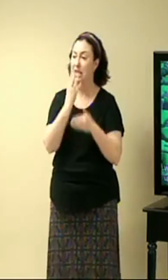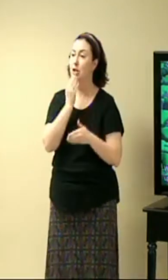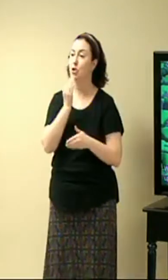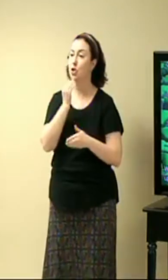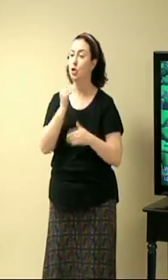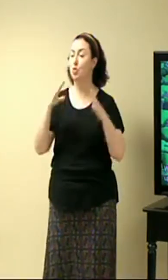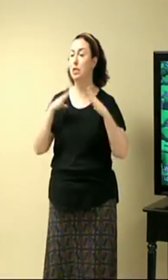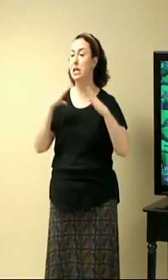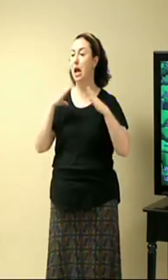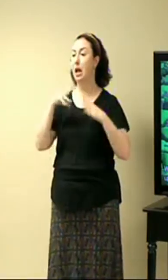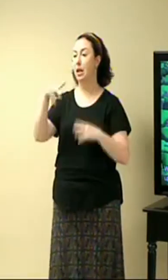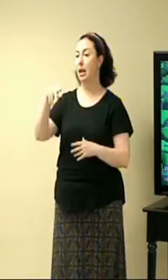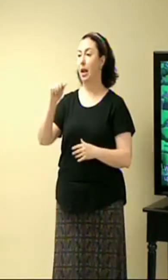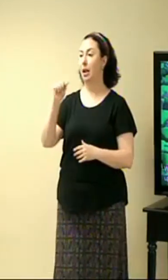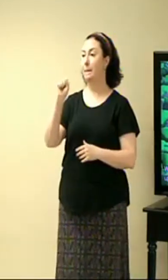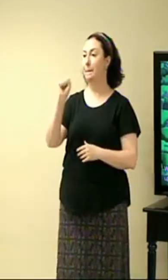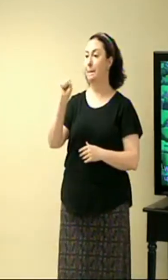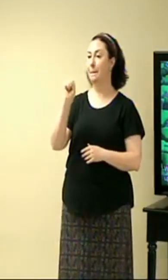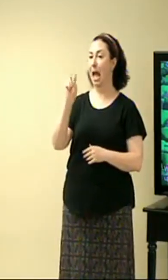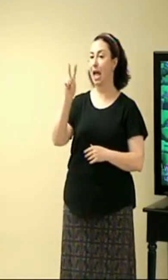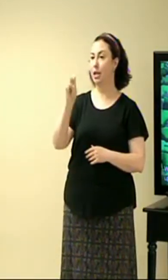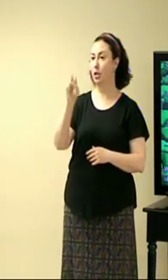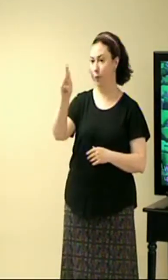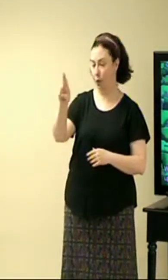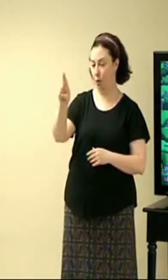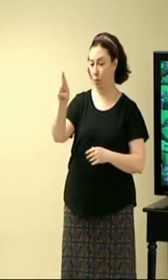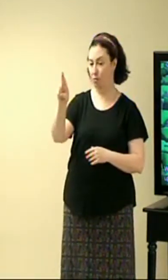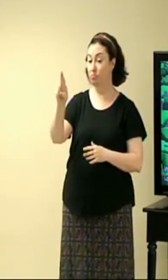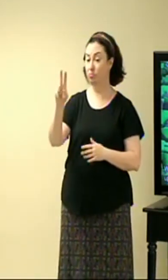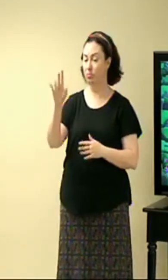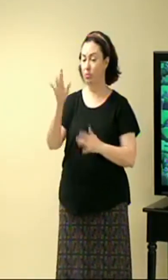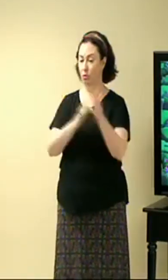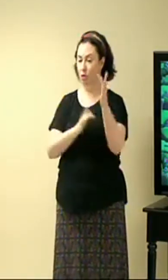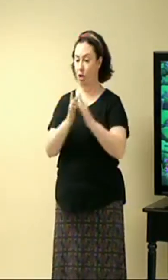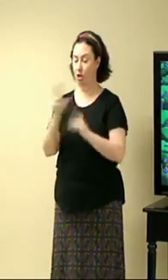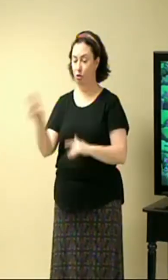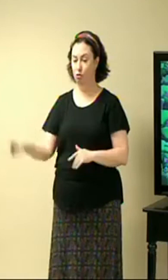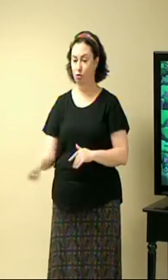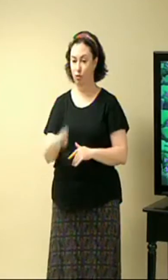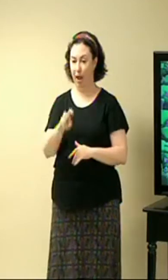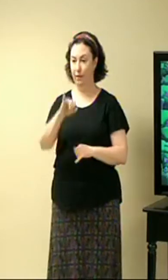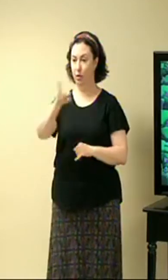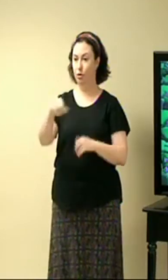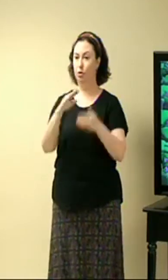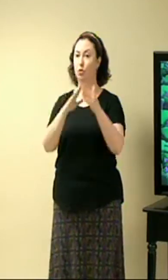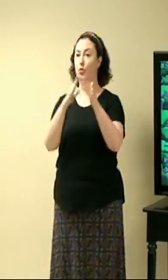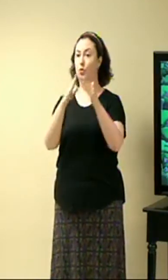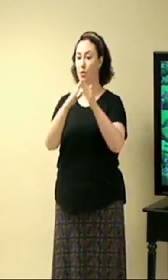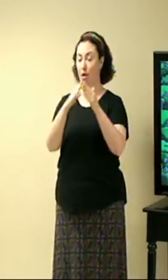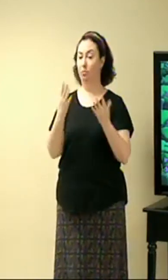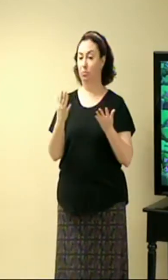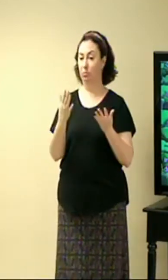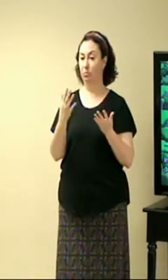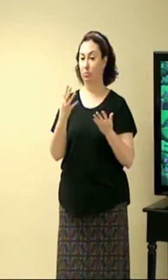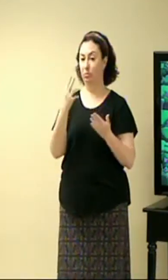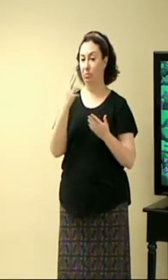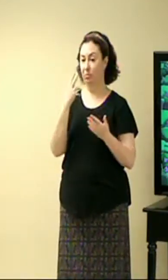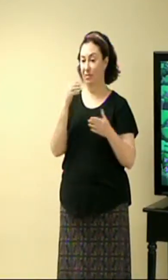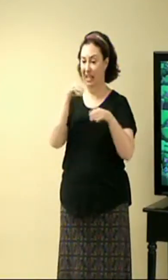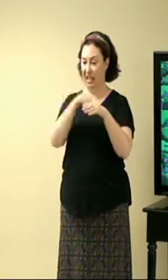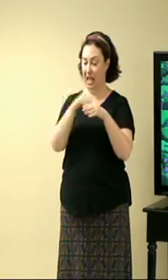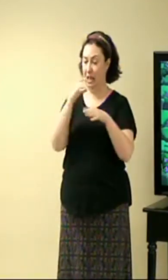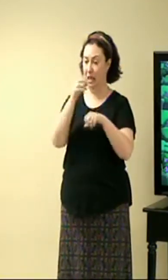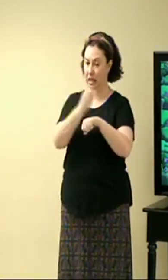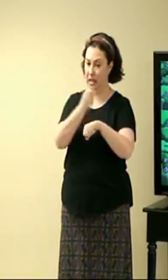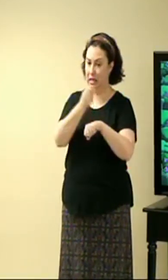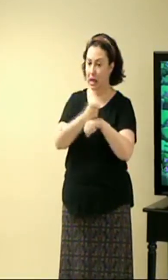I want you to pay attention to that. We'll come back to that. Jesus went up to Jerusalem. In the temple courts, he found people selling cattle, sheep, and